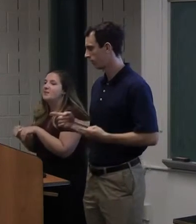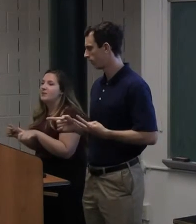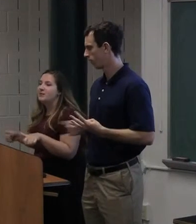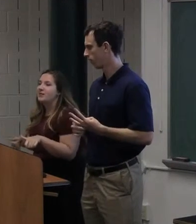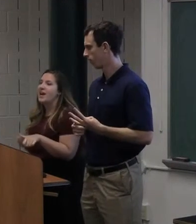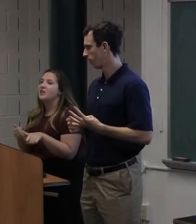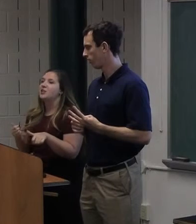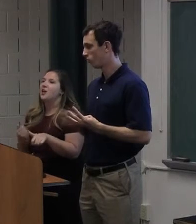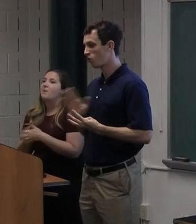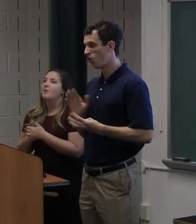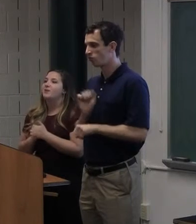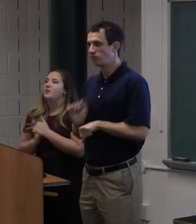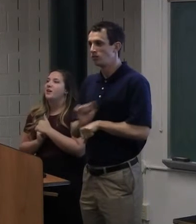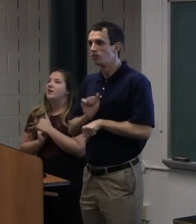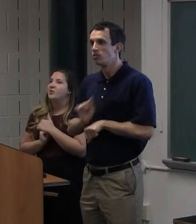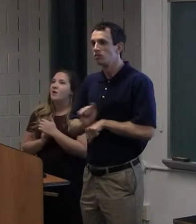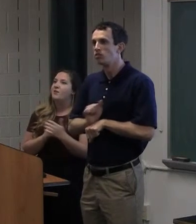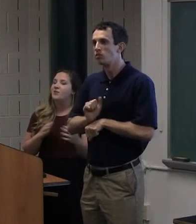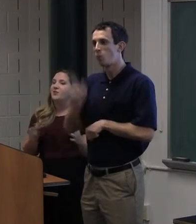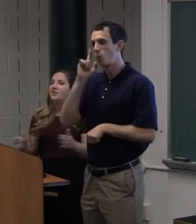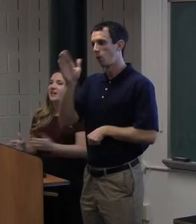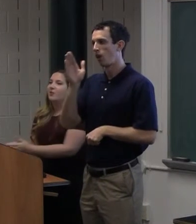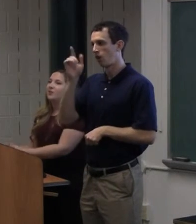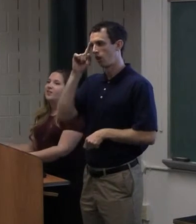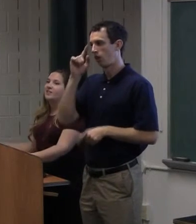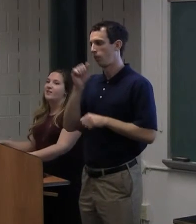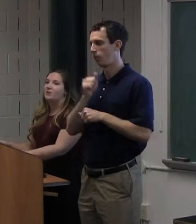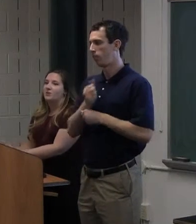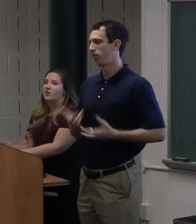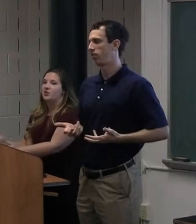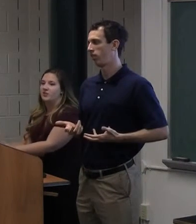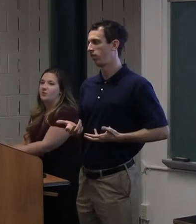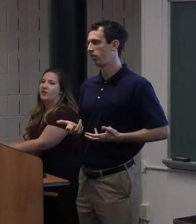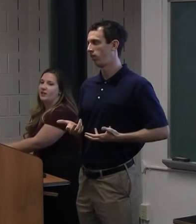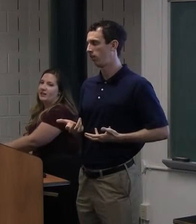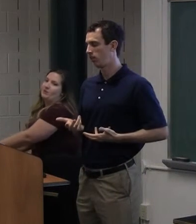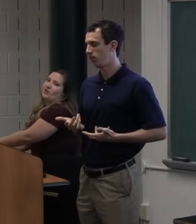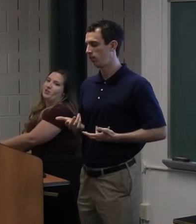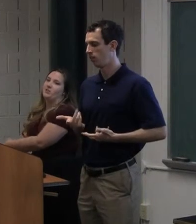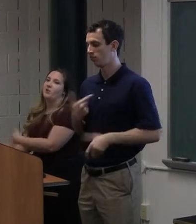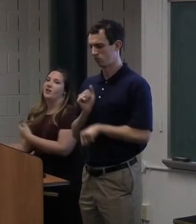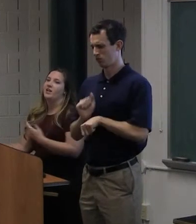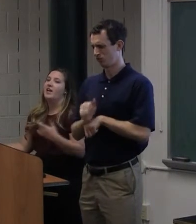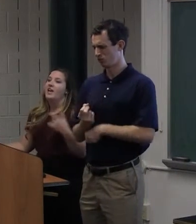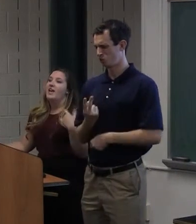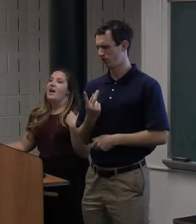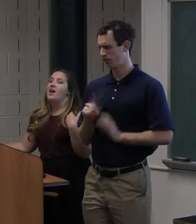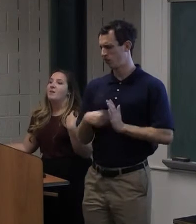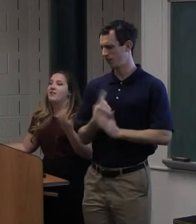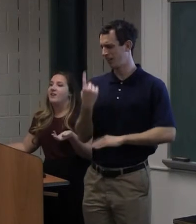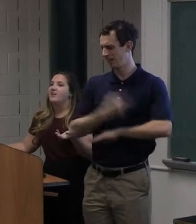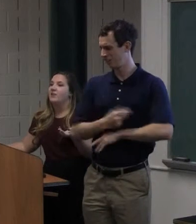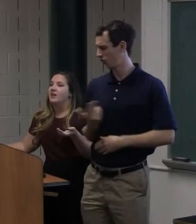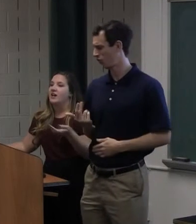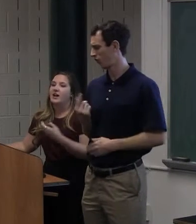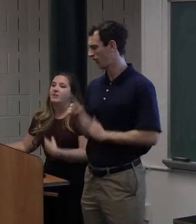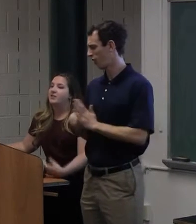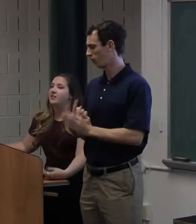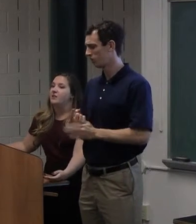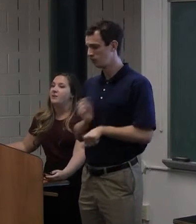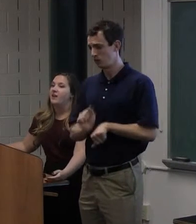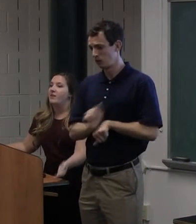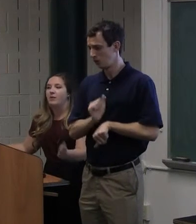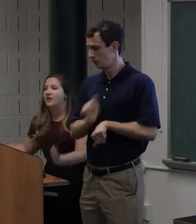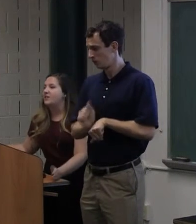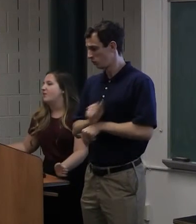lot of the times I was catching up, I was doing 12, 13-hour days of observations and working and observations and working. And by the end of the weekend, I